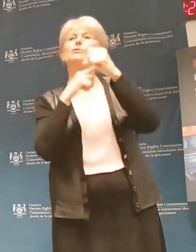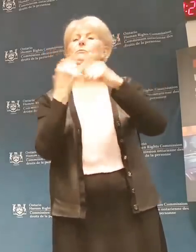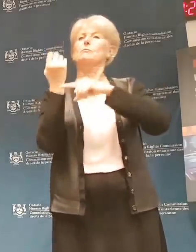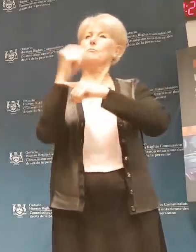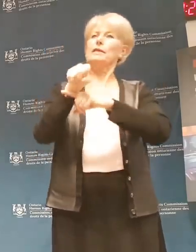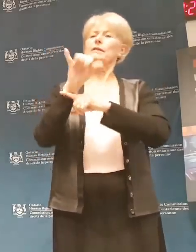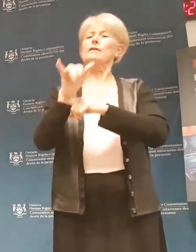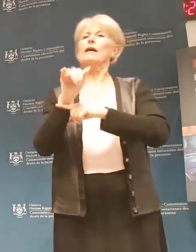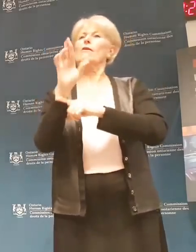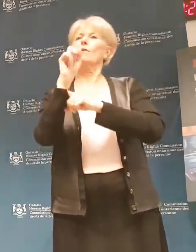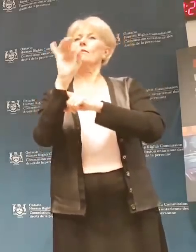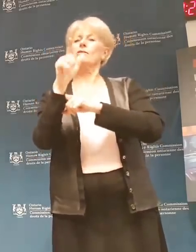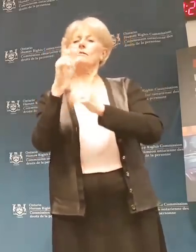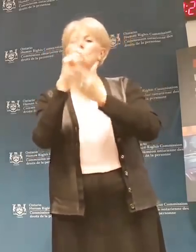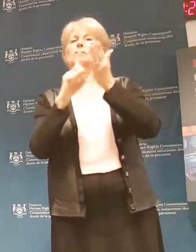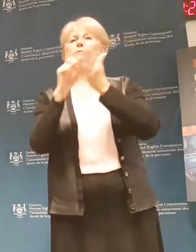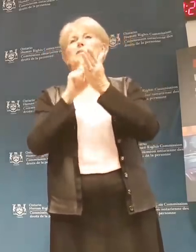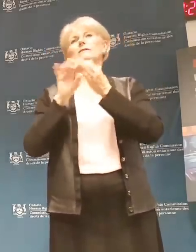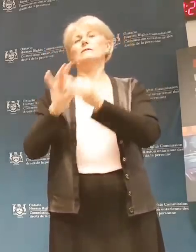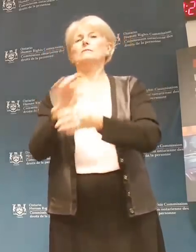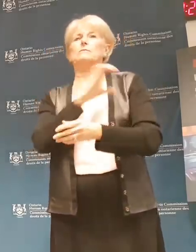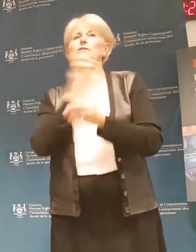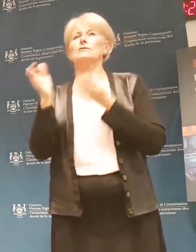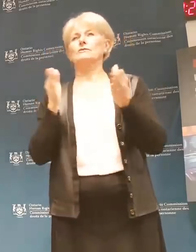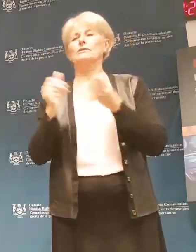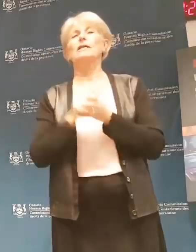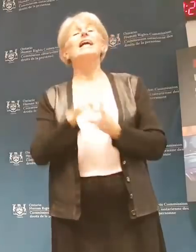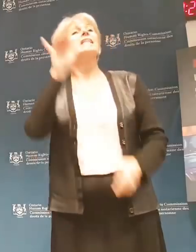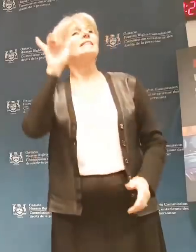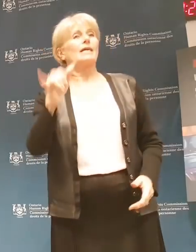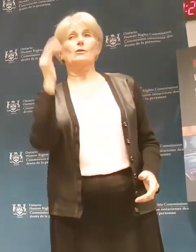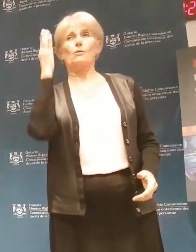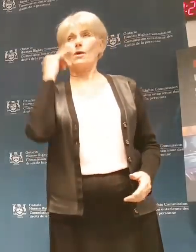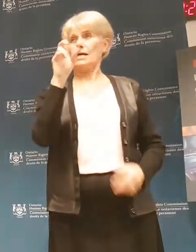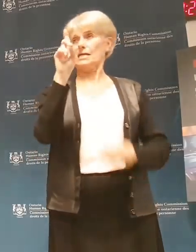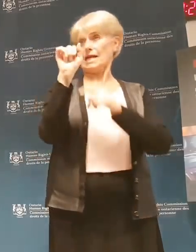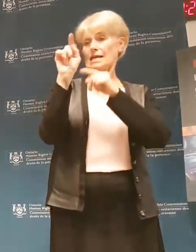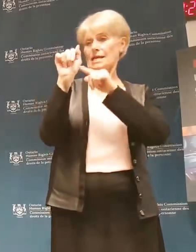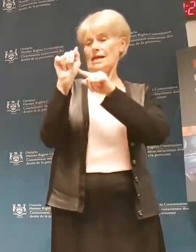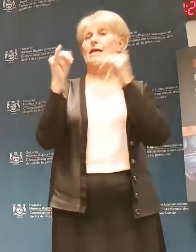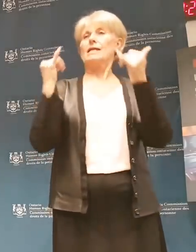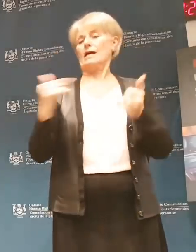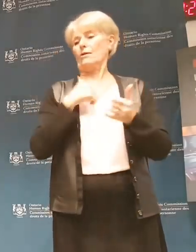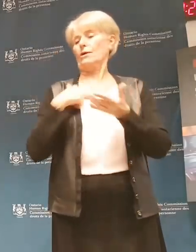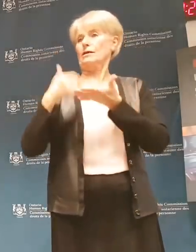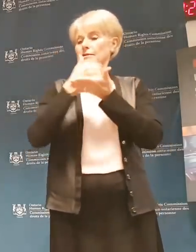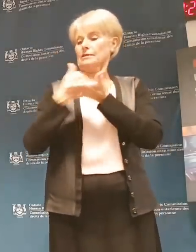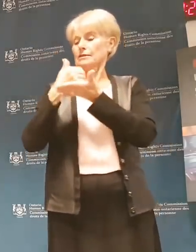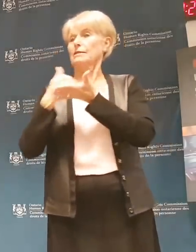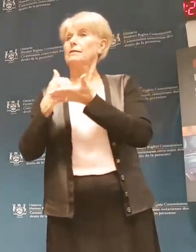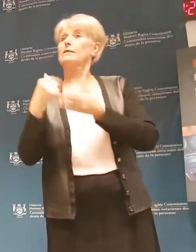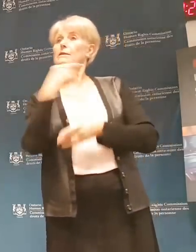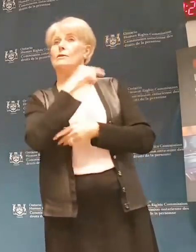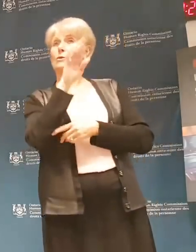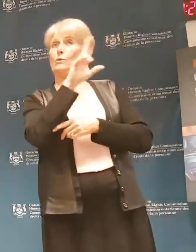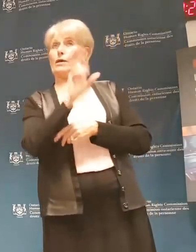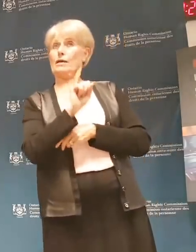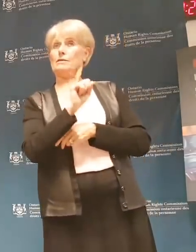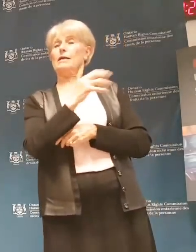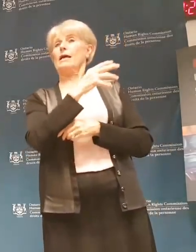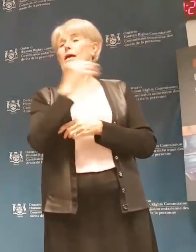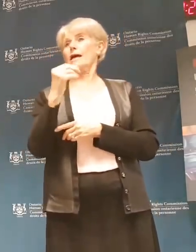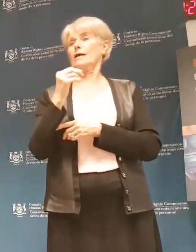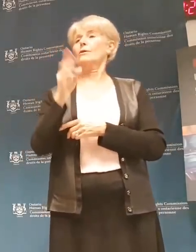racial discrimination in law enforcement. That's why data is currently collected in the United States